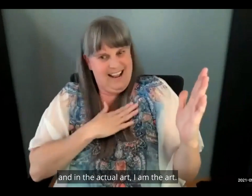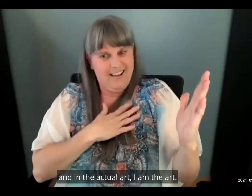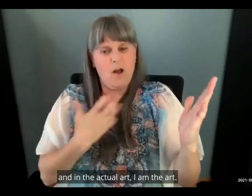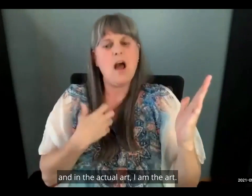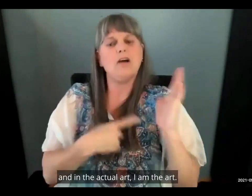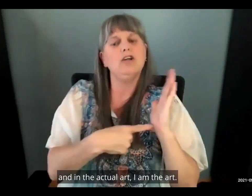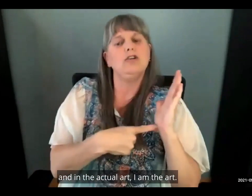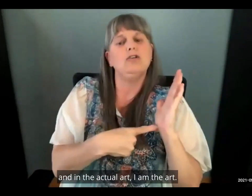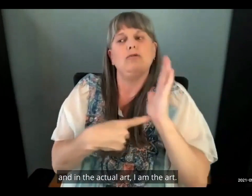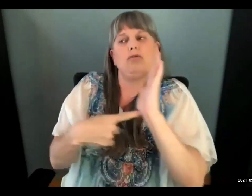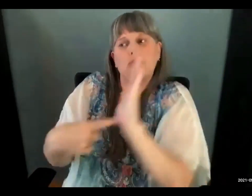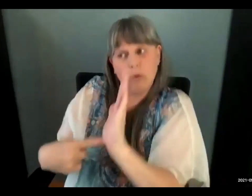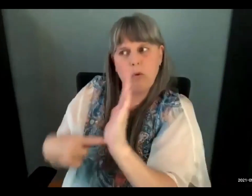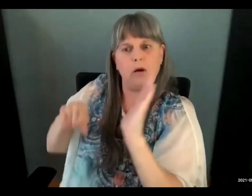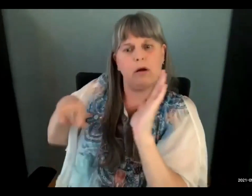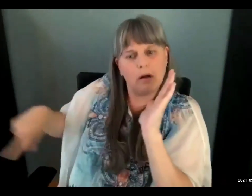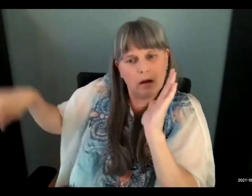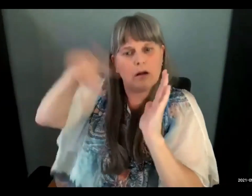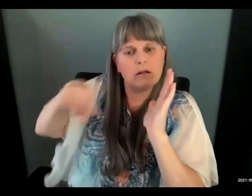art. I am the art.